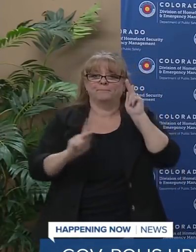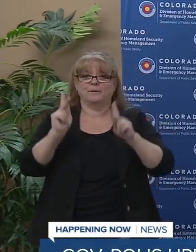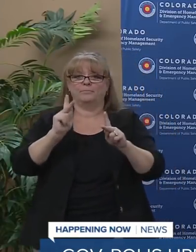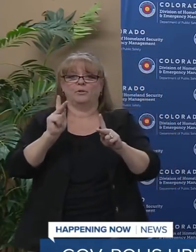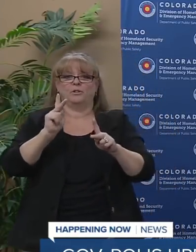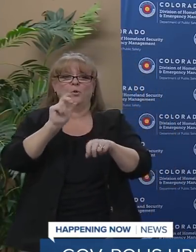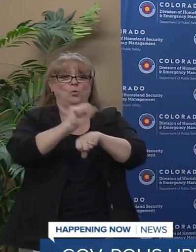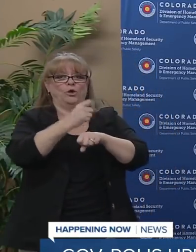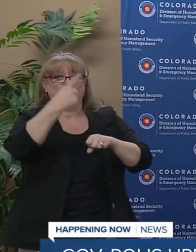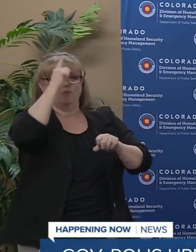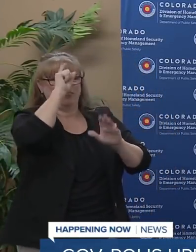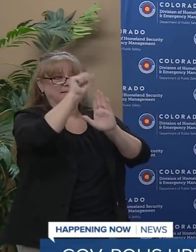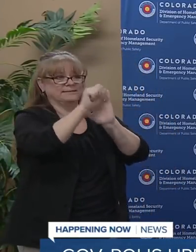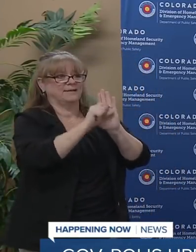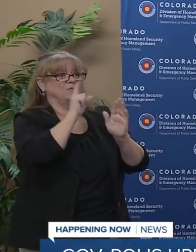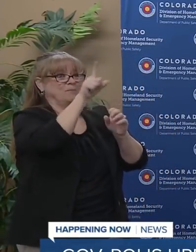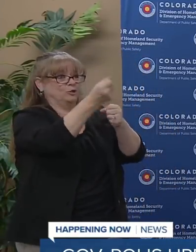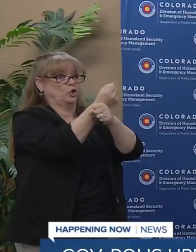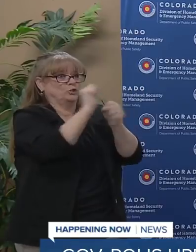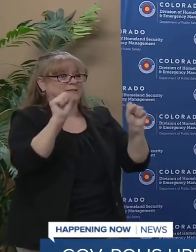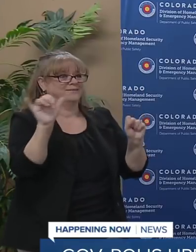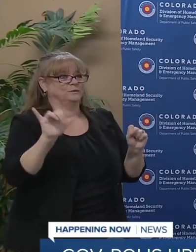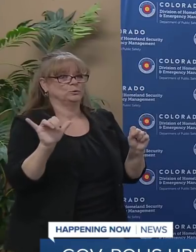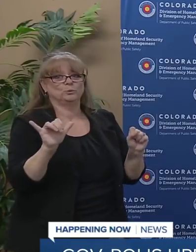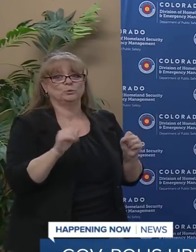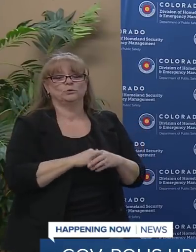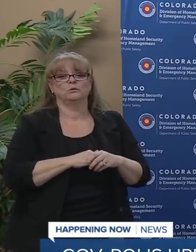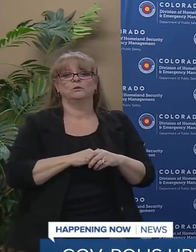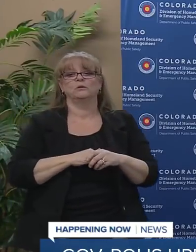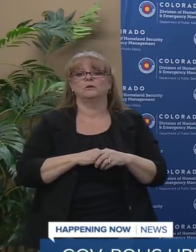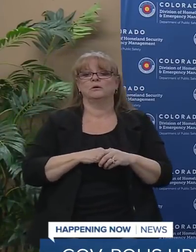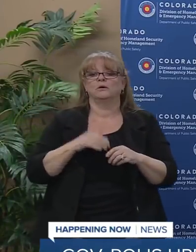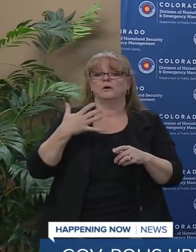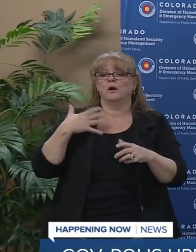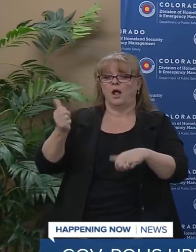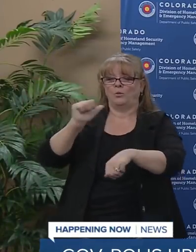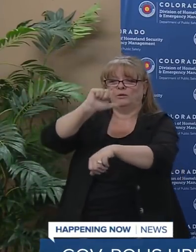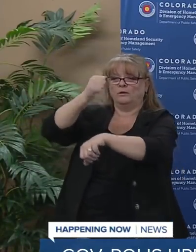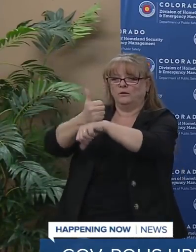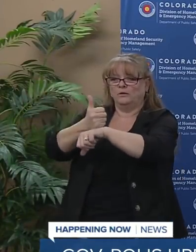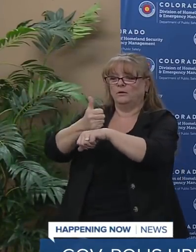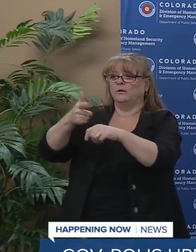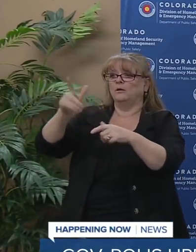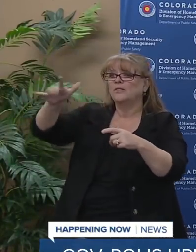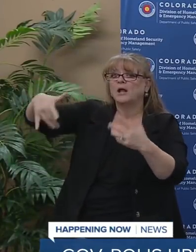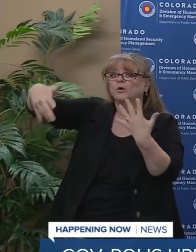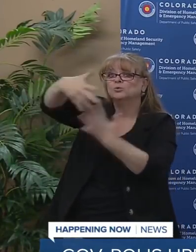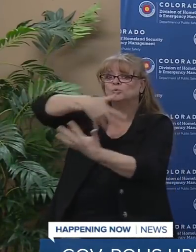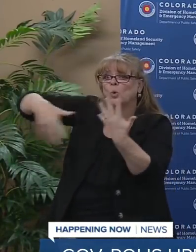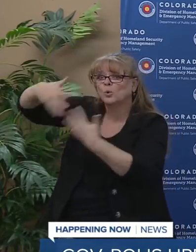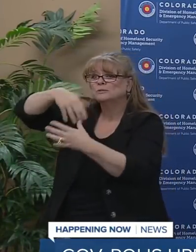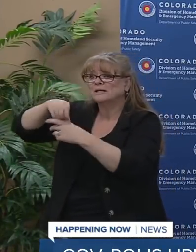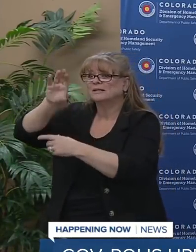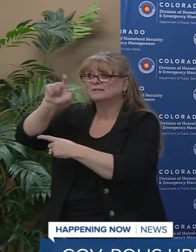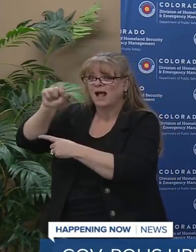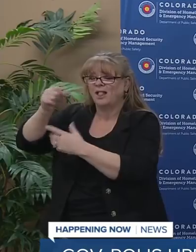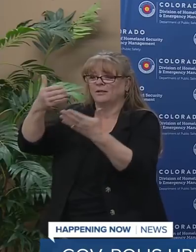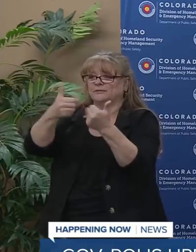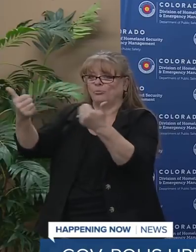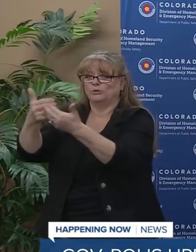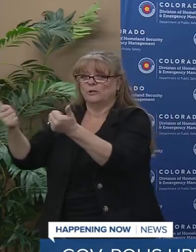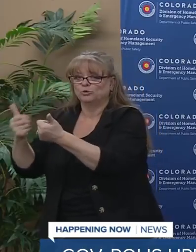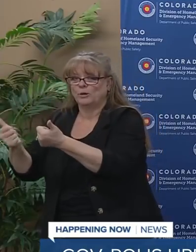that includes additional social distancing in those cells, reduced interaction between cells. All those steps are being taken both by